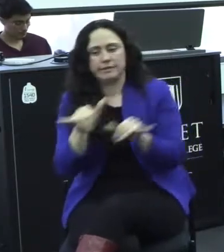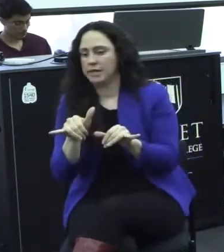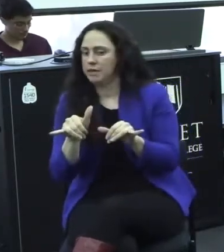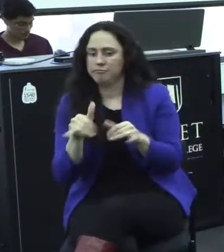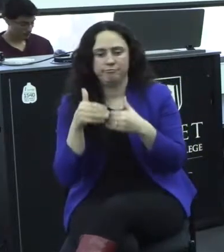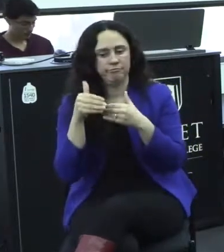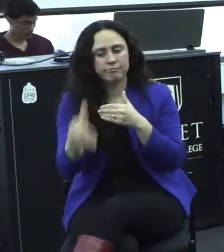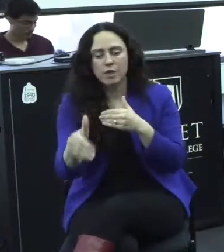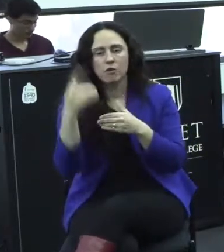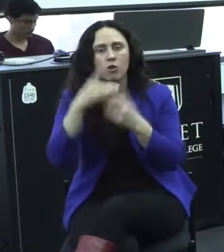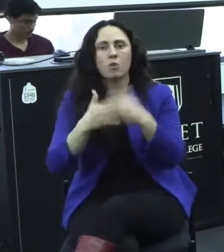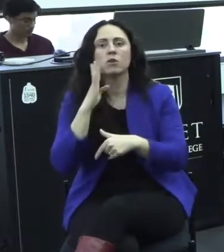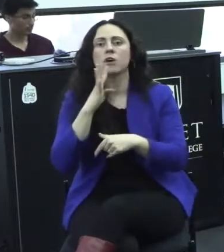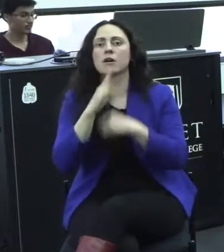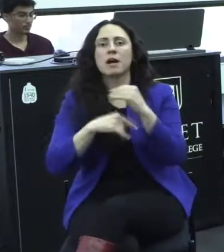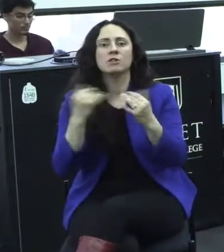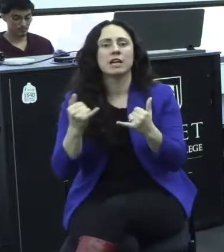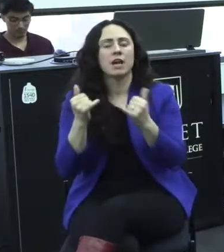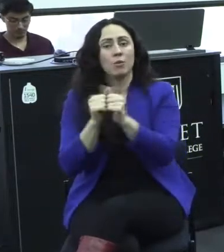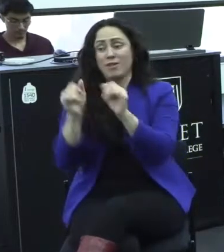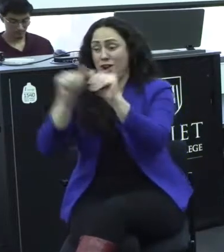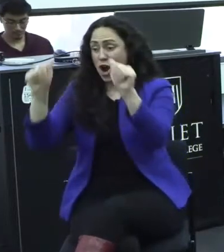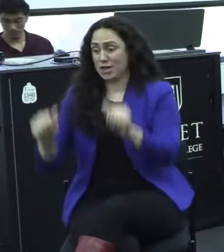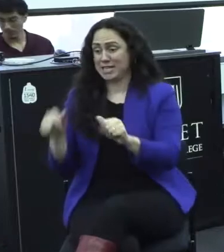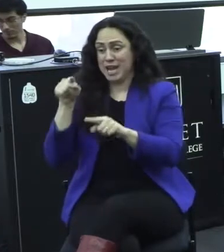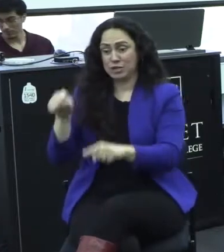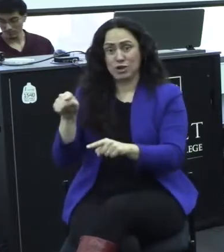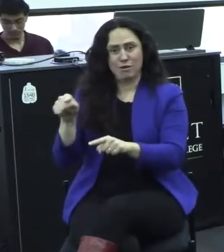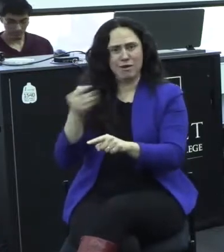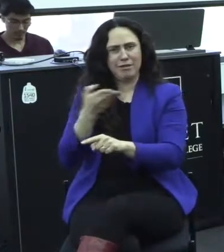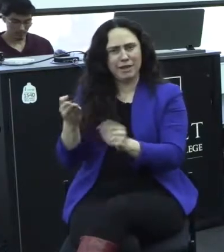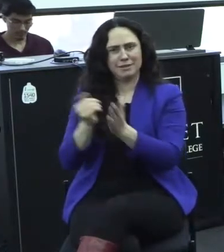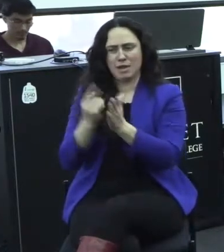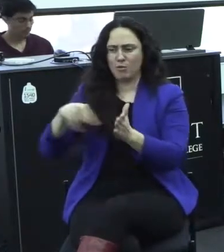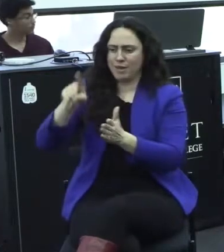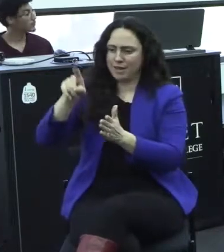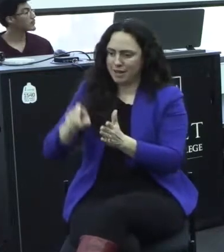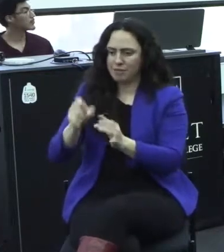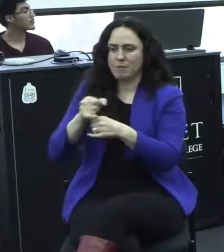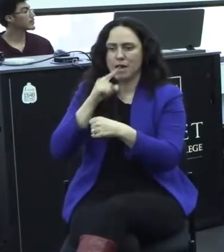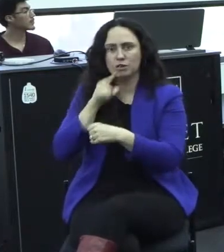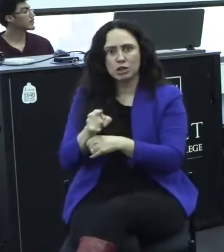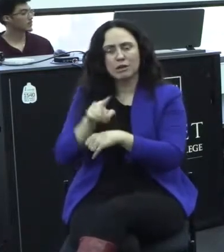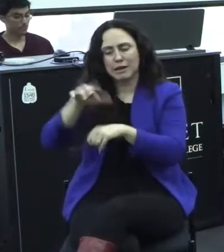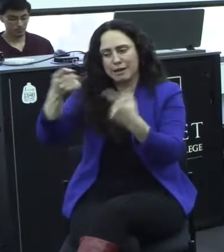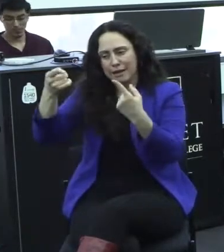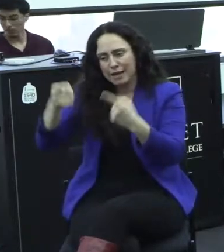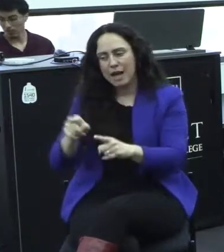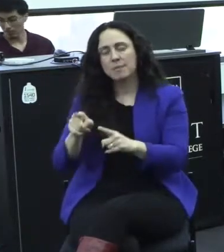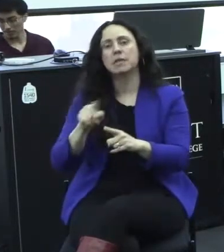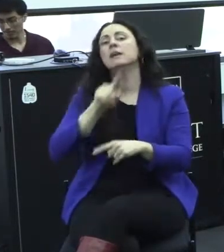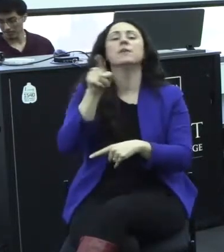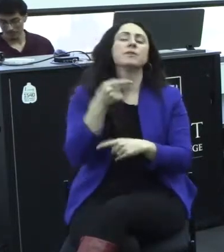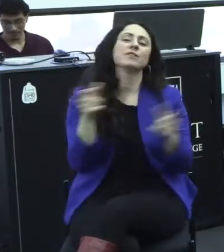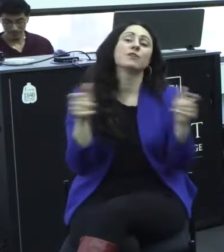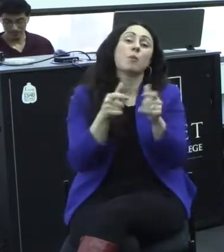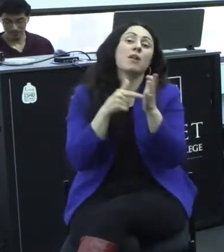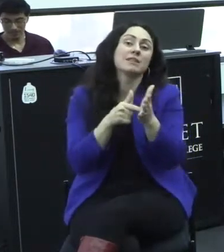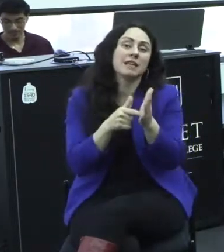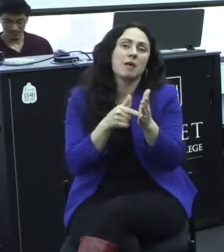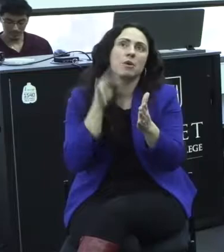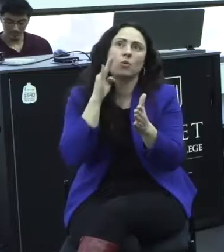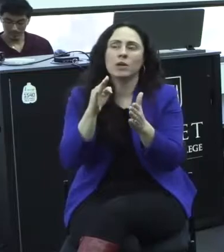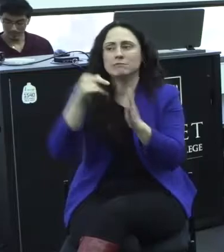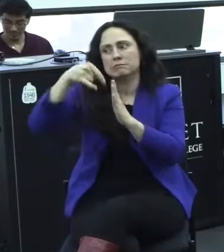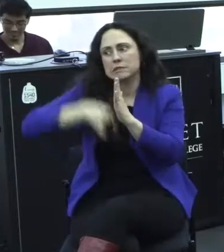what we're going to talk about today when it comes to architecture. There are things that we have to make sure of. You know, just a small example, and we're going to